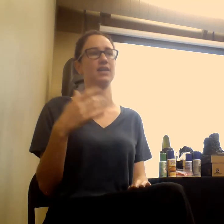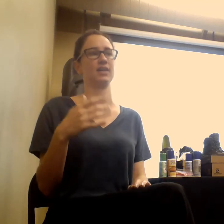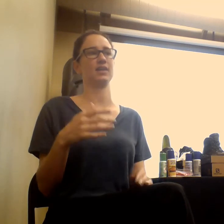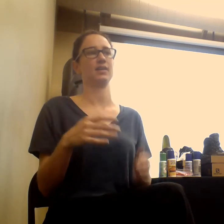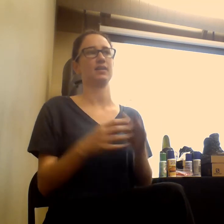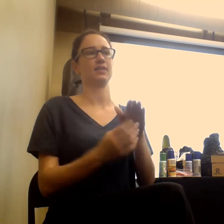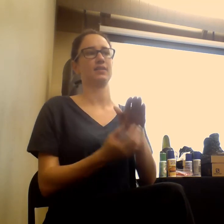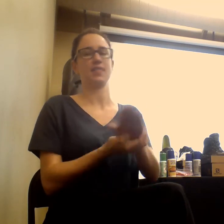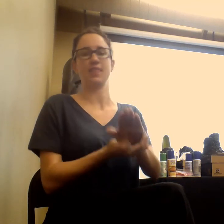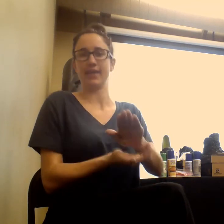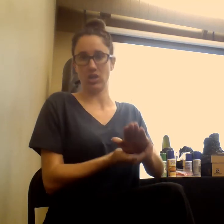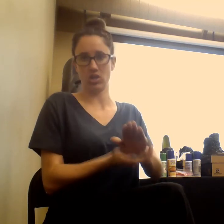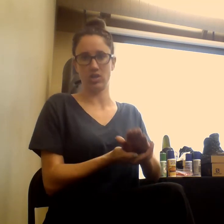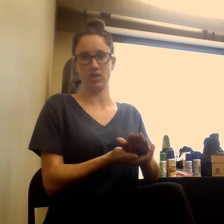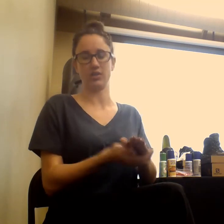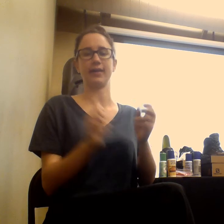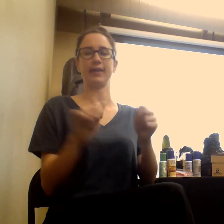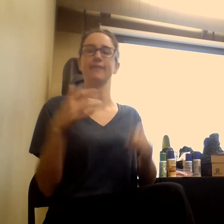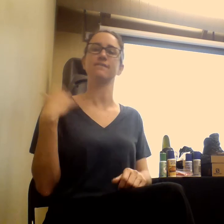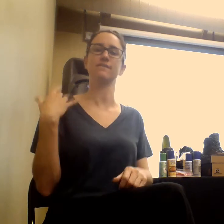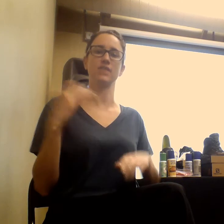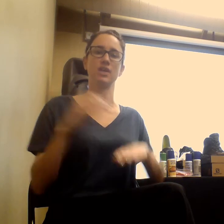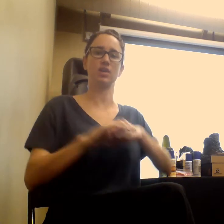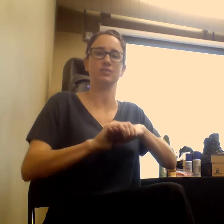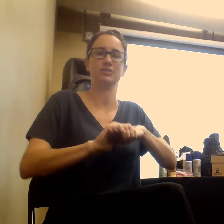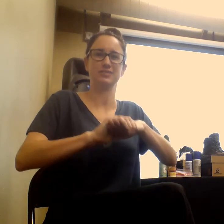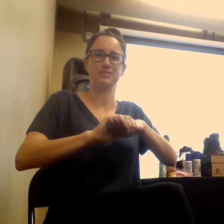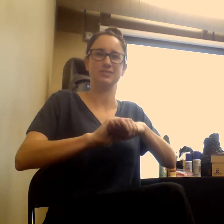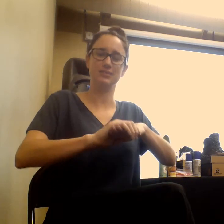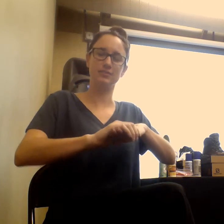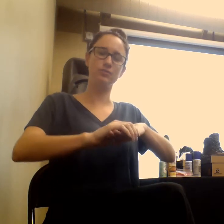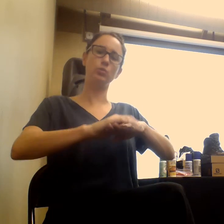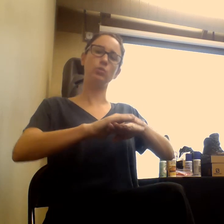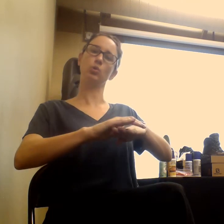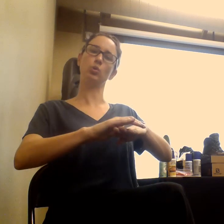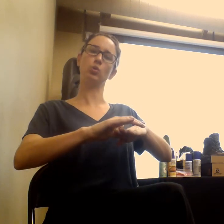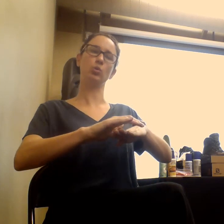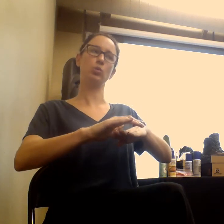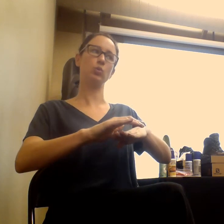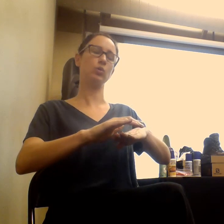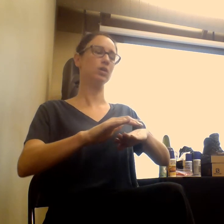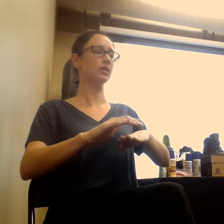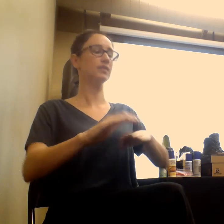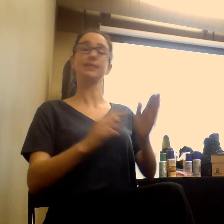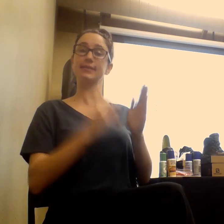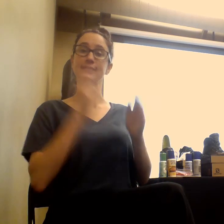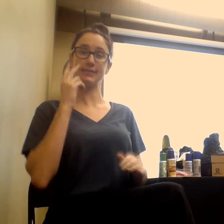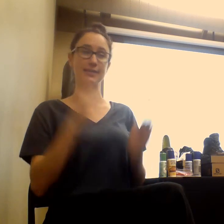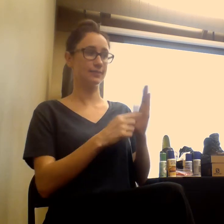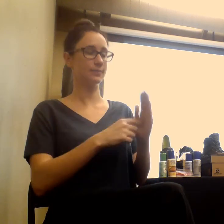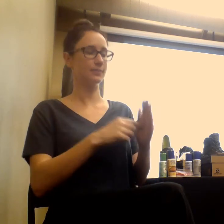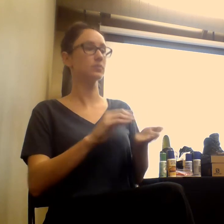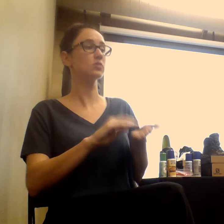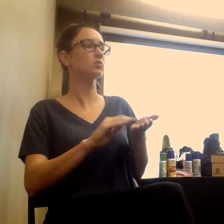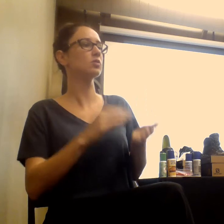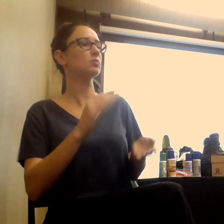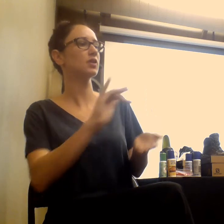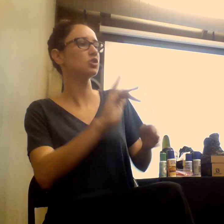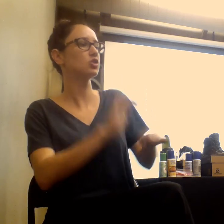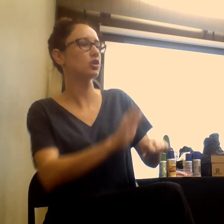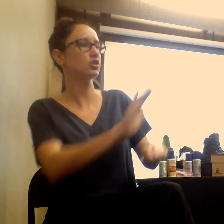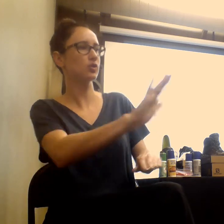is nice for me because permission for them to touch your foot? Sure. Yeah. Touch in here, feel how